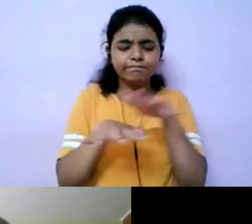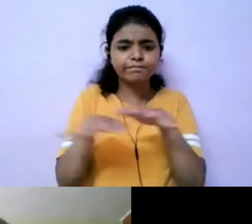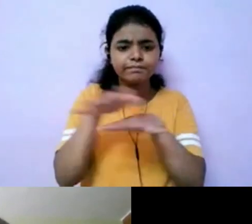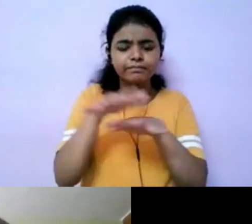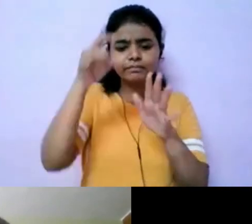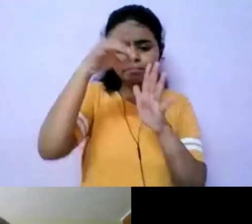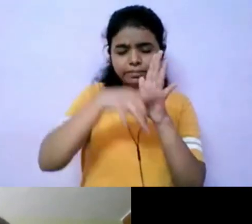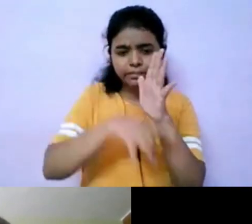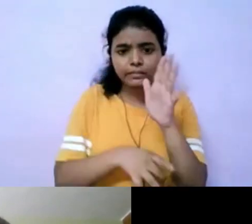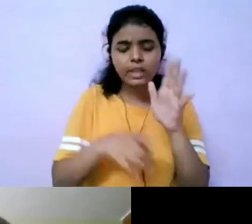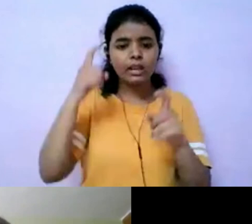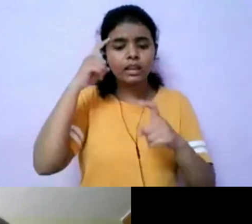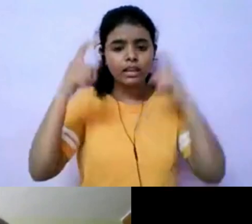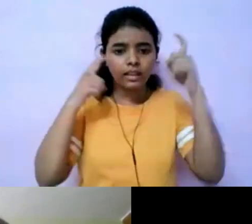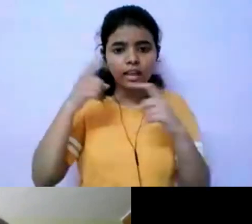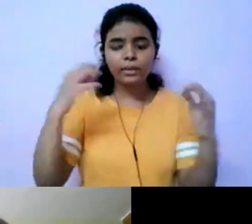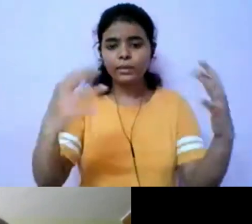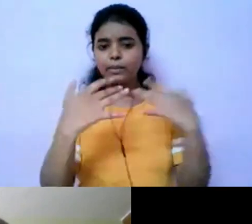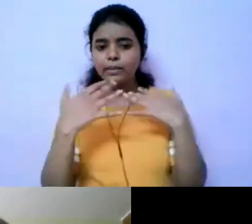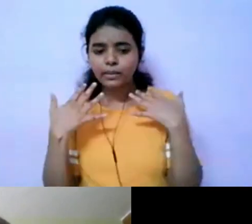evocative, thought-provoking